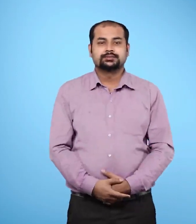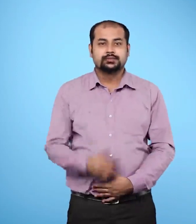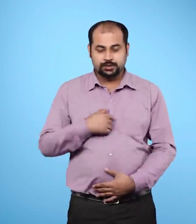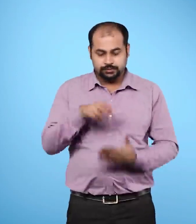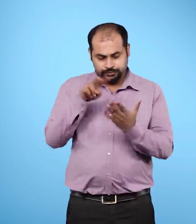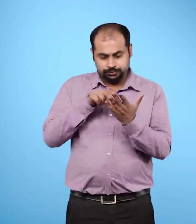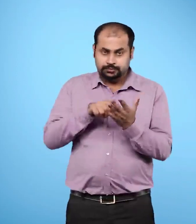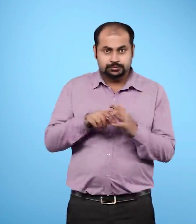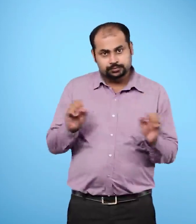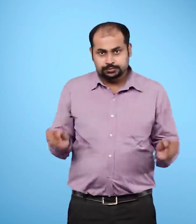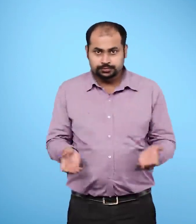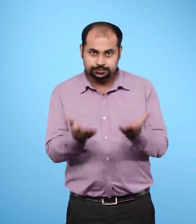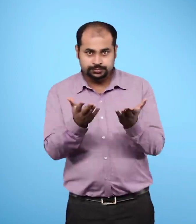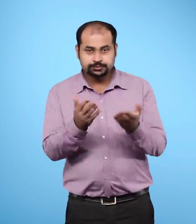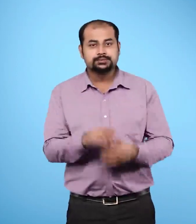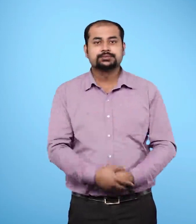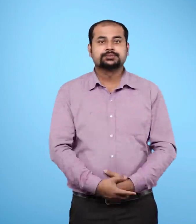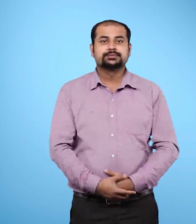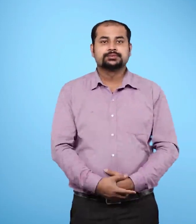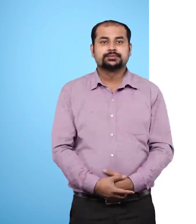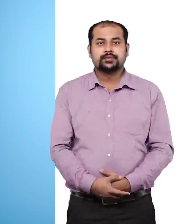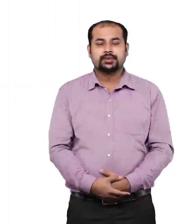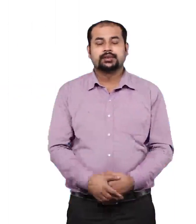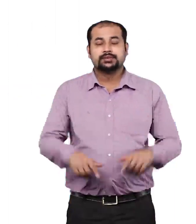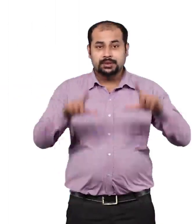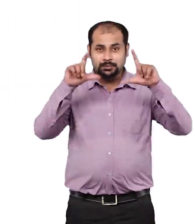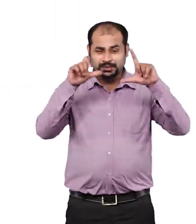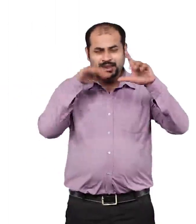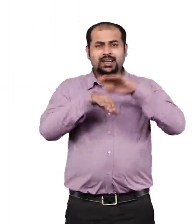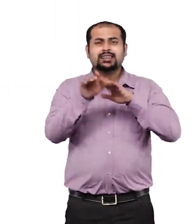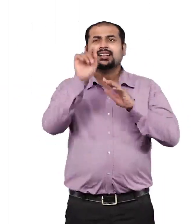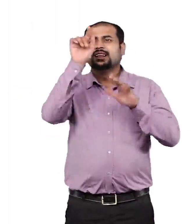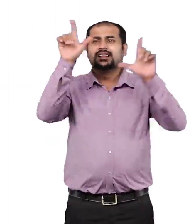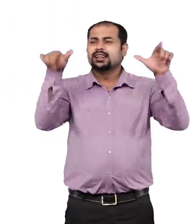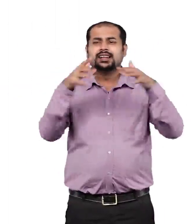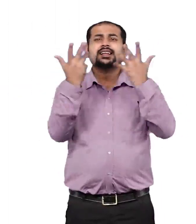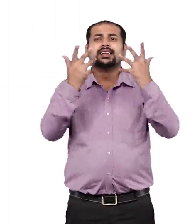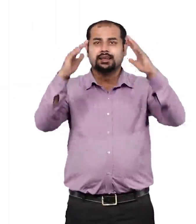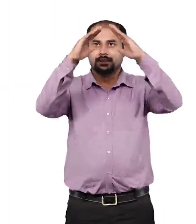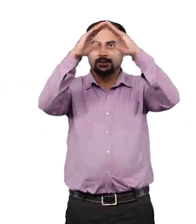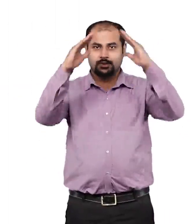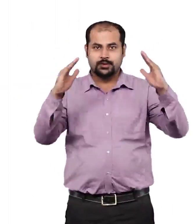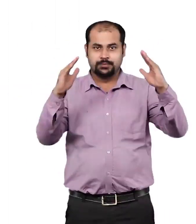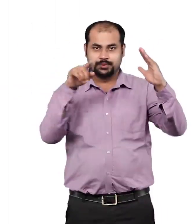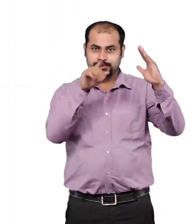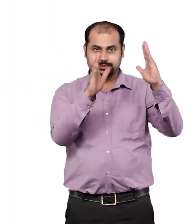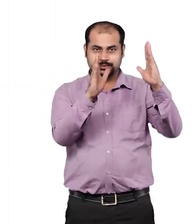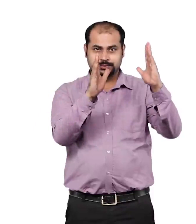Let's begin reading this page. The picture shows a hut at the top left side and a